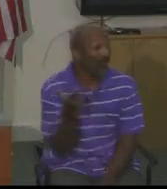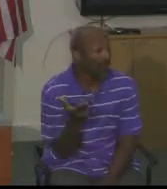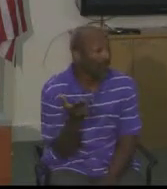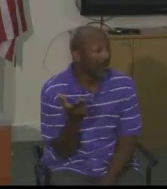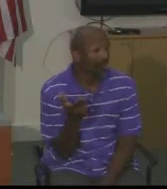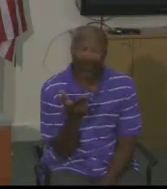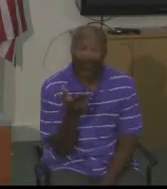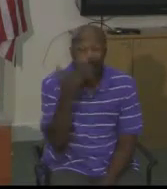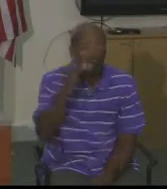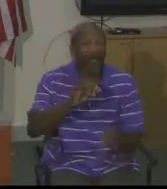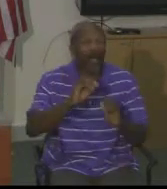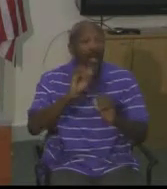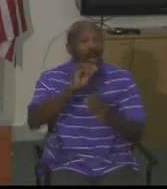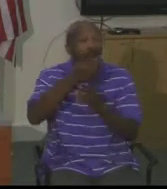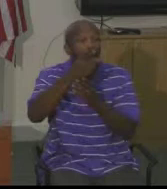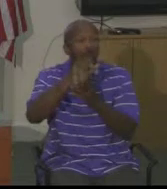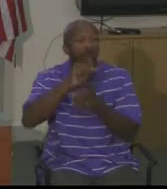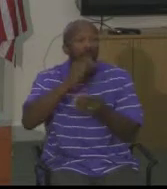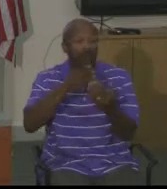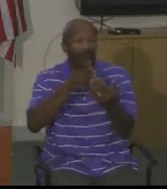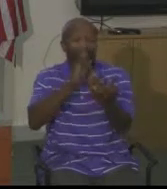the holes didn't line up.